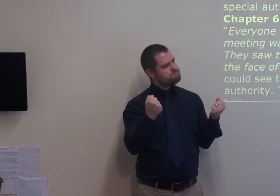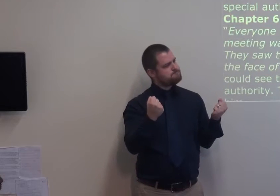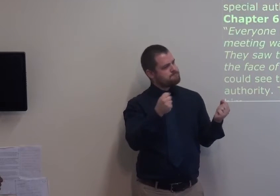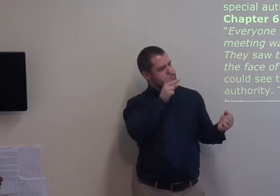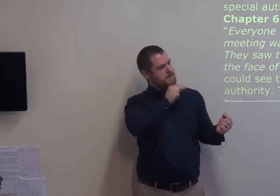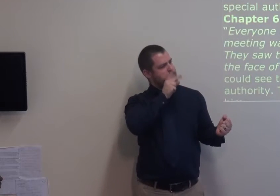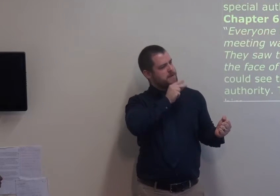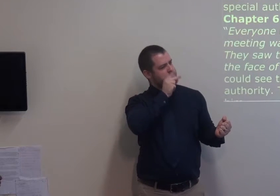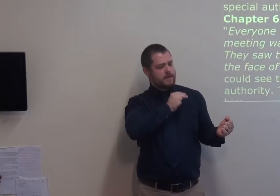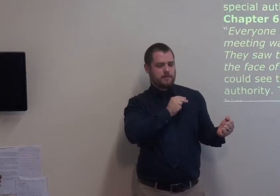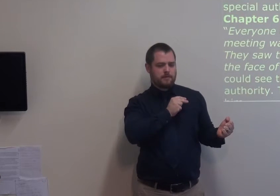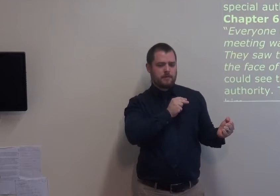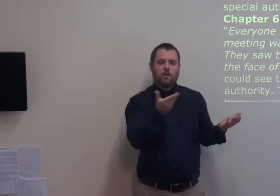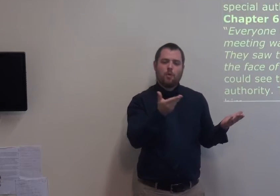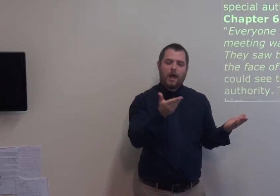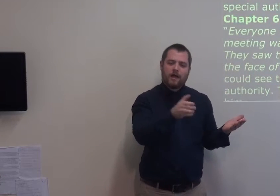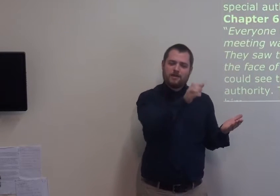Chapter 6 verse 15 says,